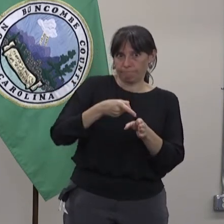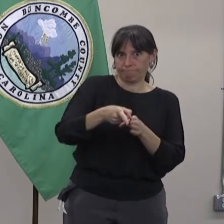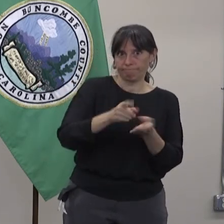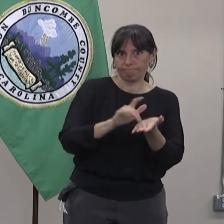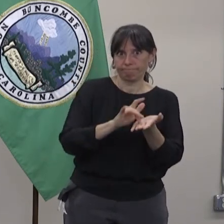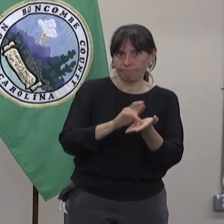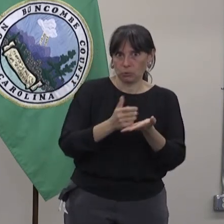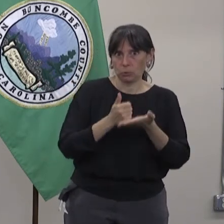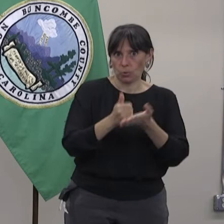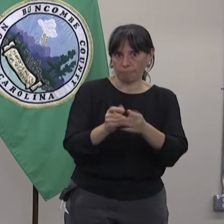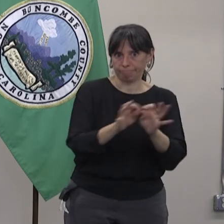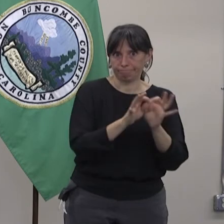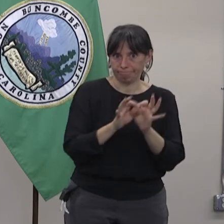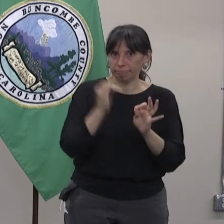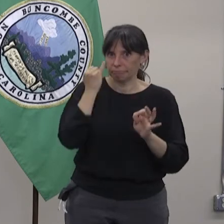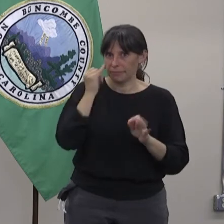it.